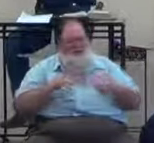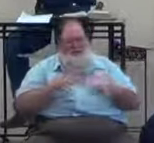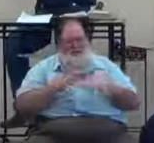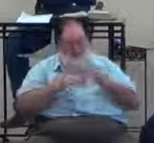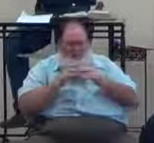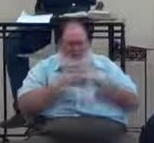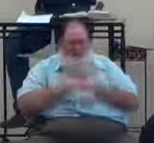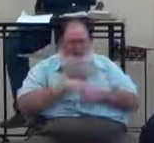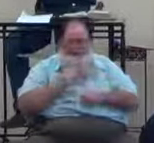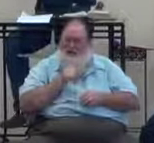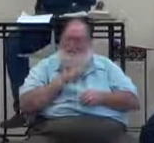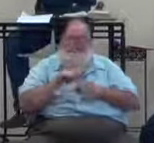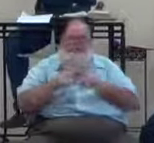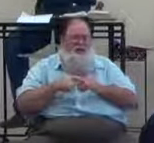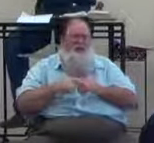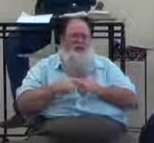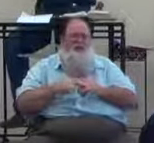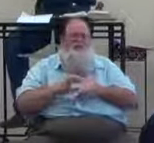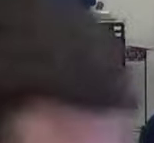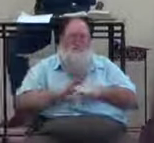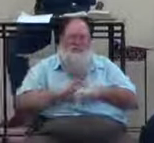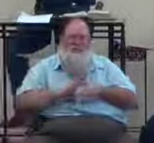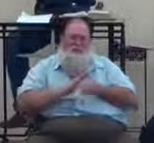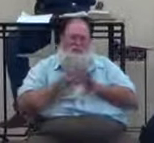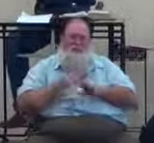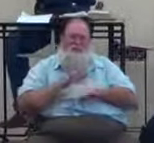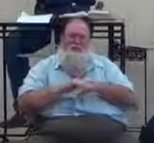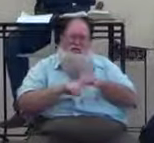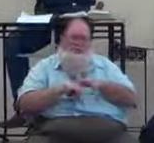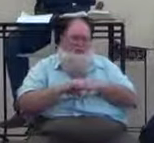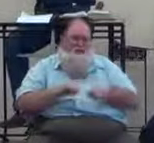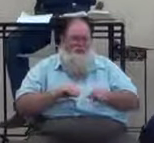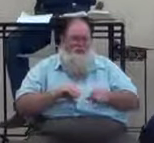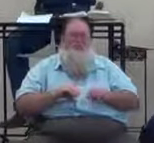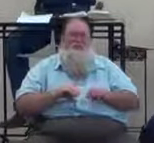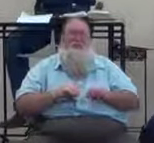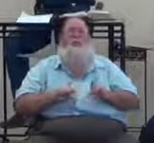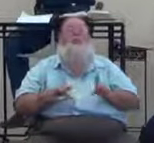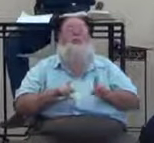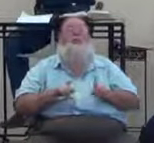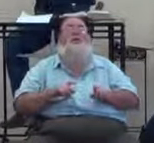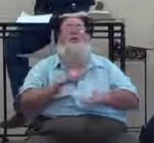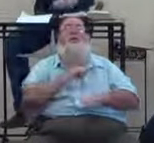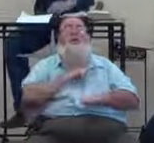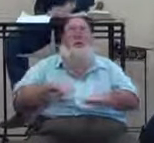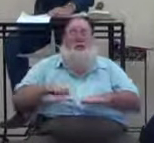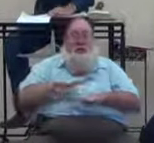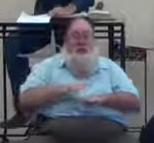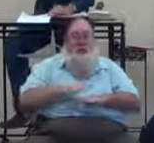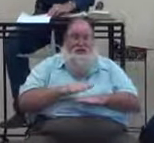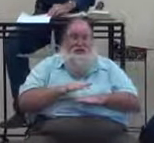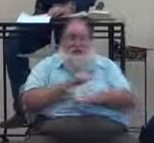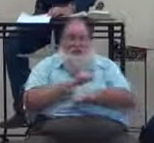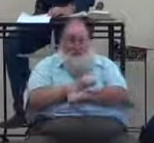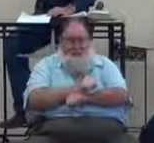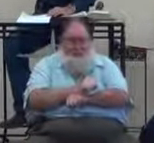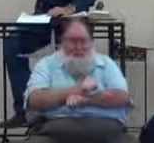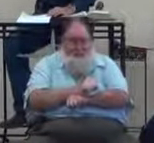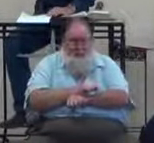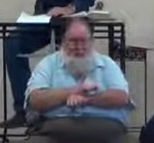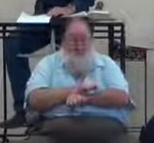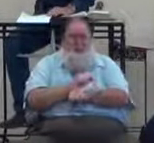comfortable. It's about kingdom work. Spreading the gospel of Jesus Christ to a hurting world.